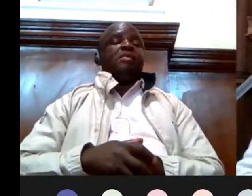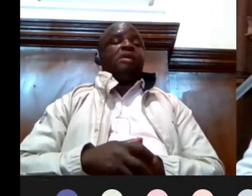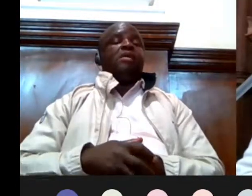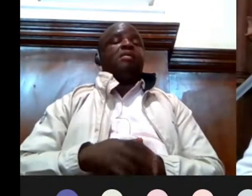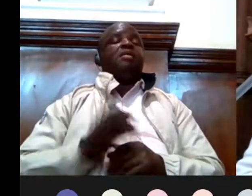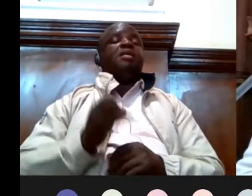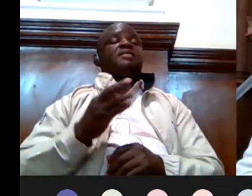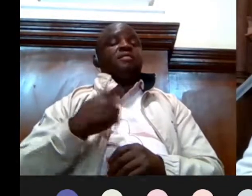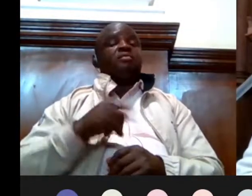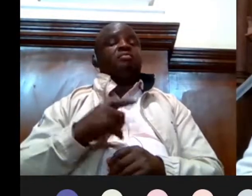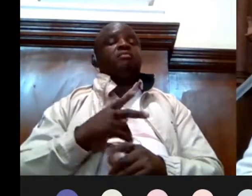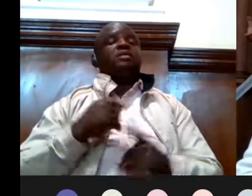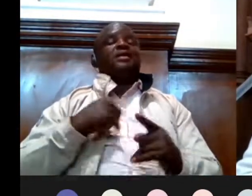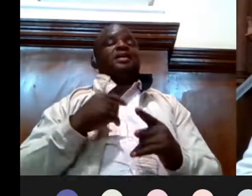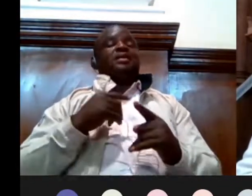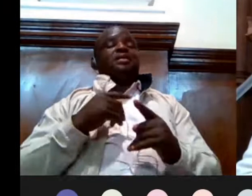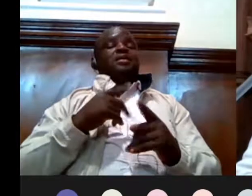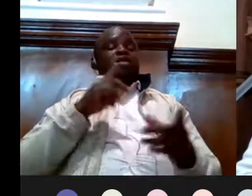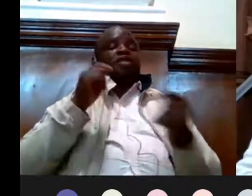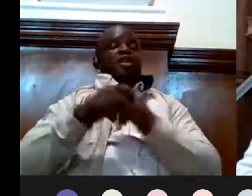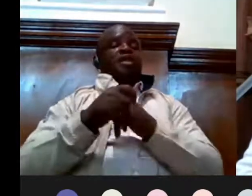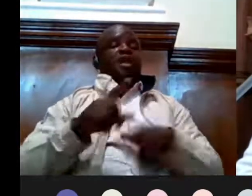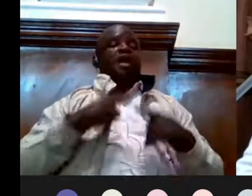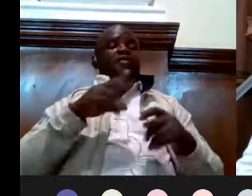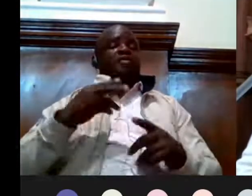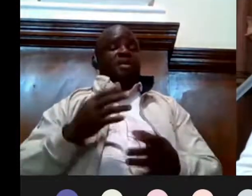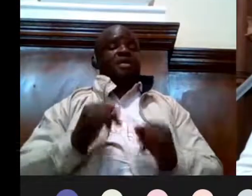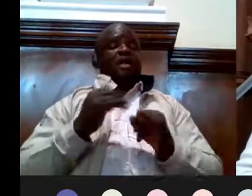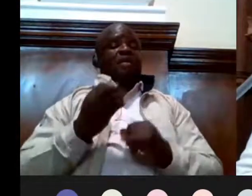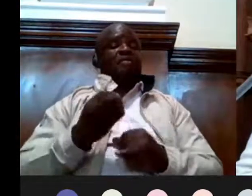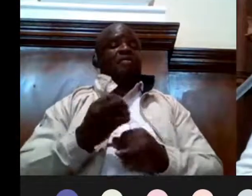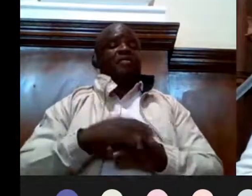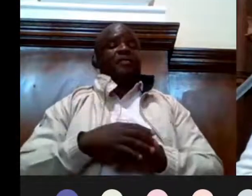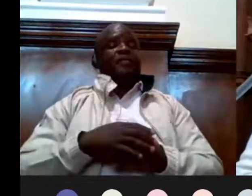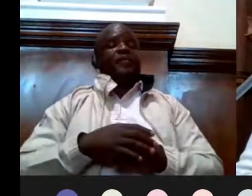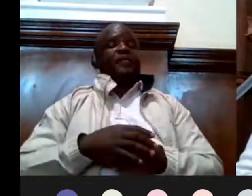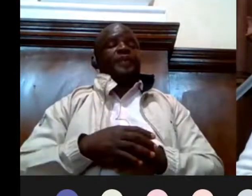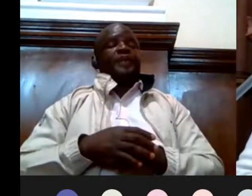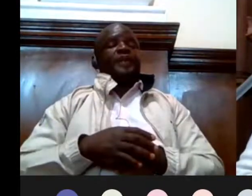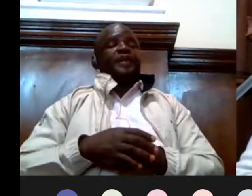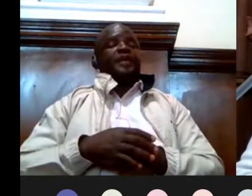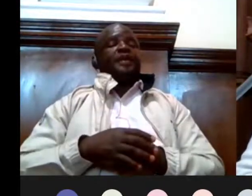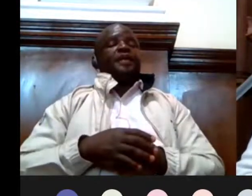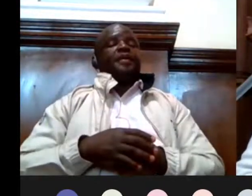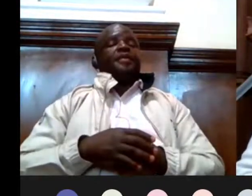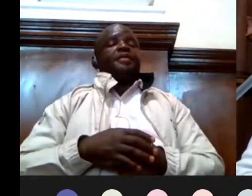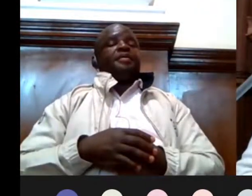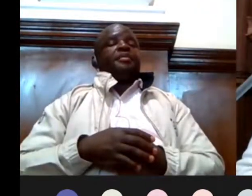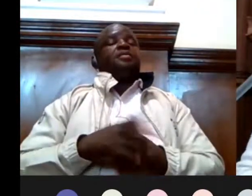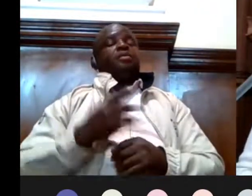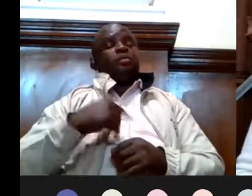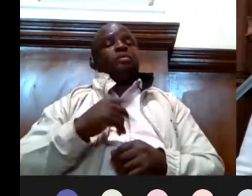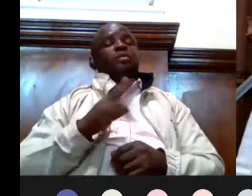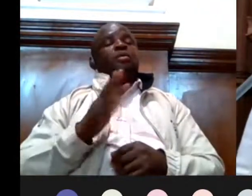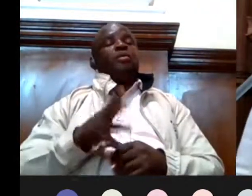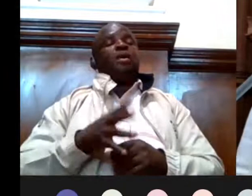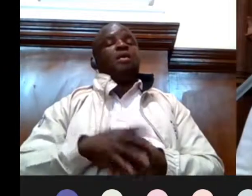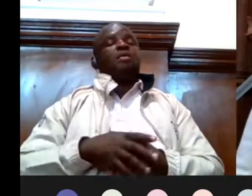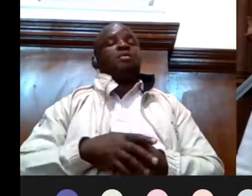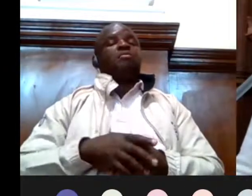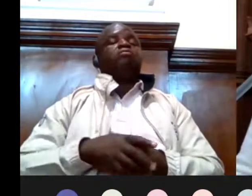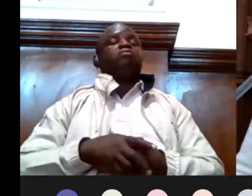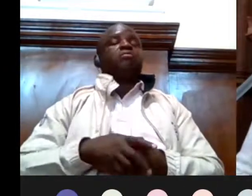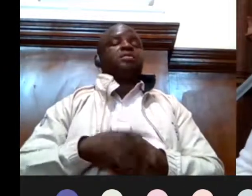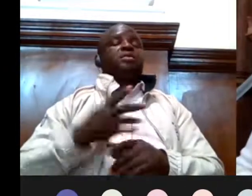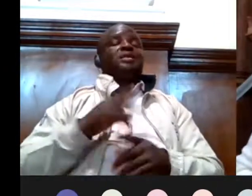If we are serious about the dignity of women and how wonderful and courageous they are, then surely we